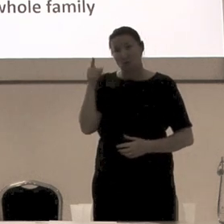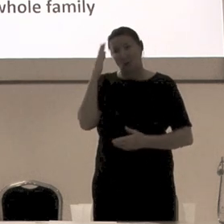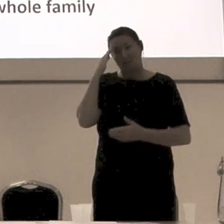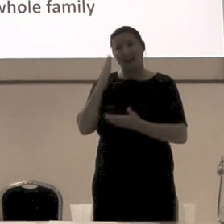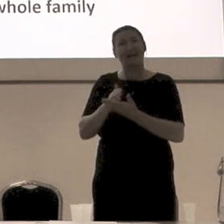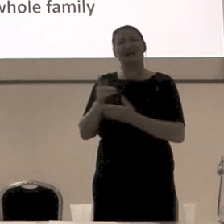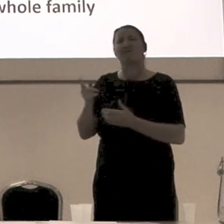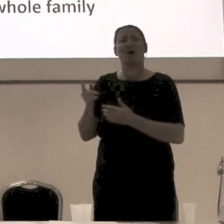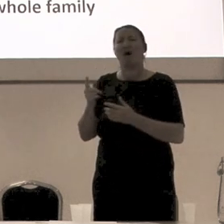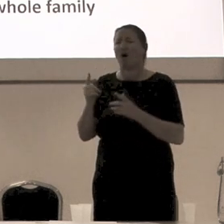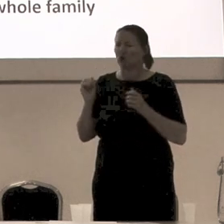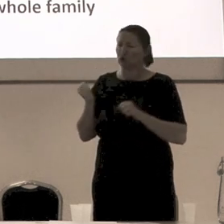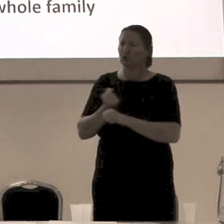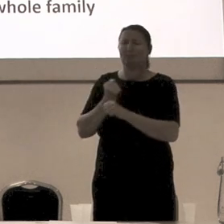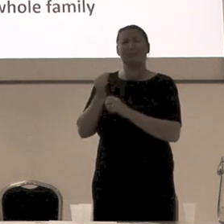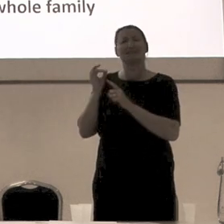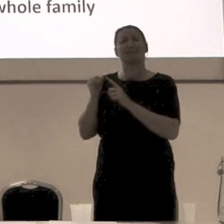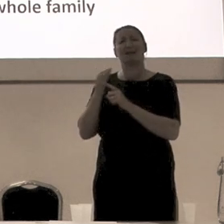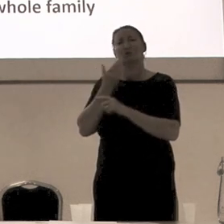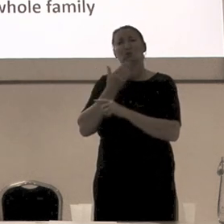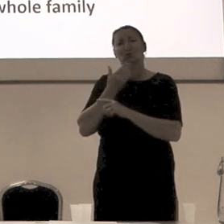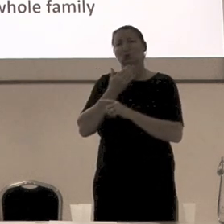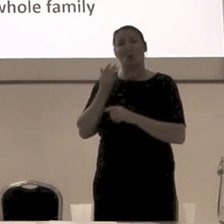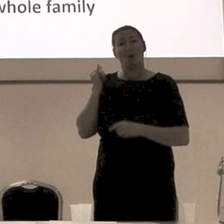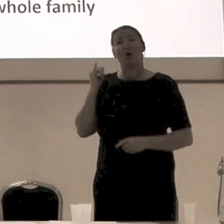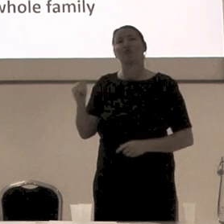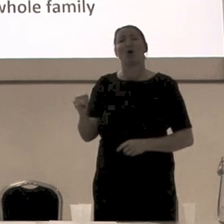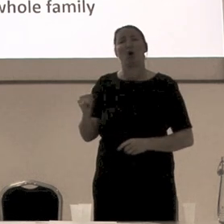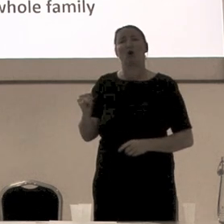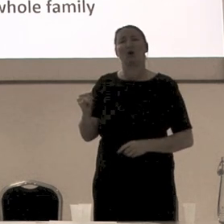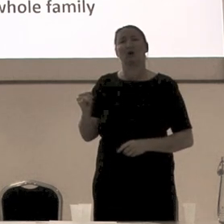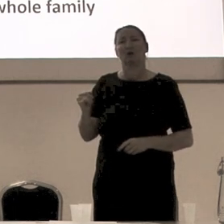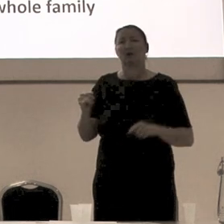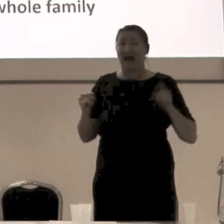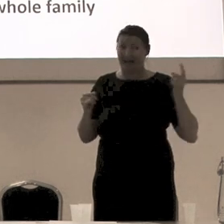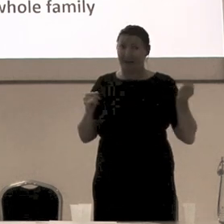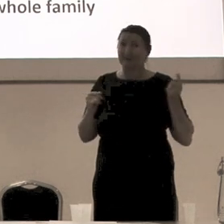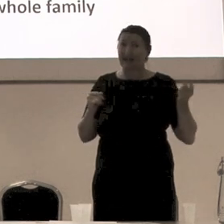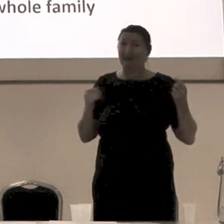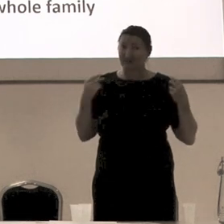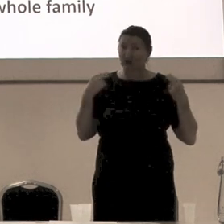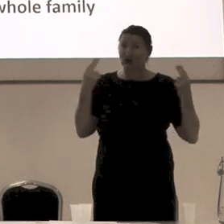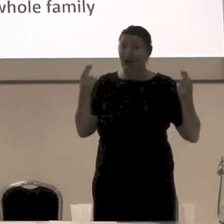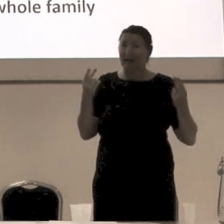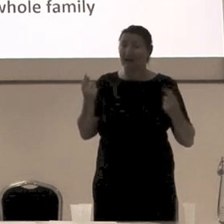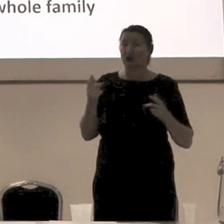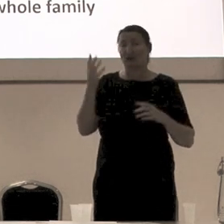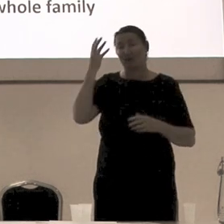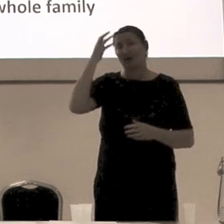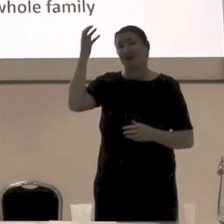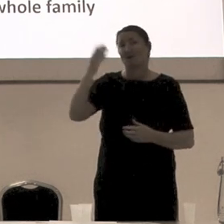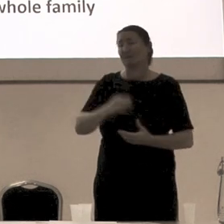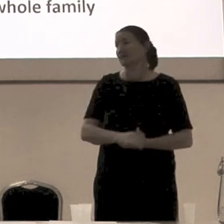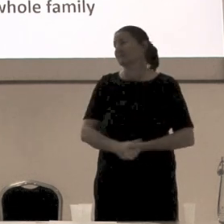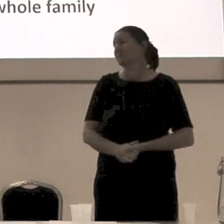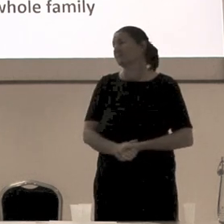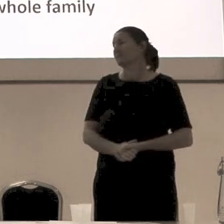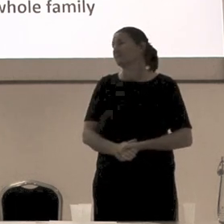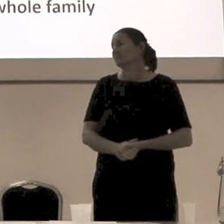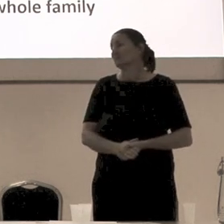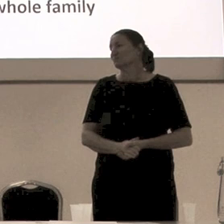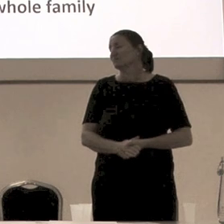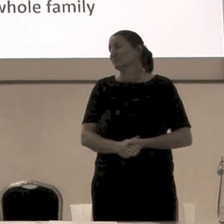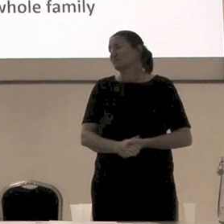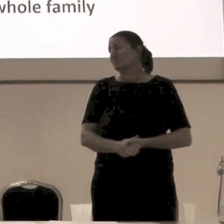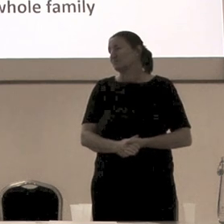wrong, but they have the ear of government, and he's been busy trying to challenge the government on that. So his two films about that, one challenging